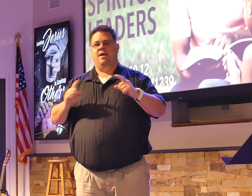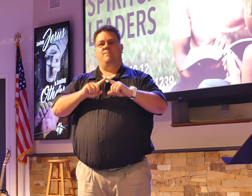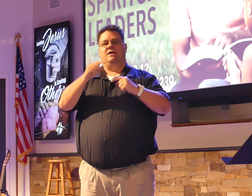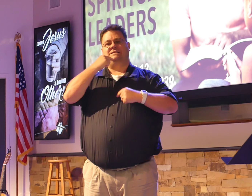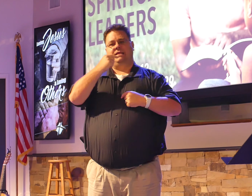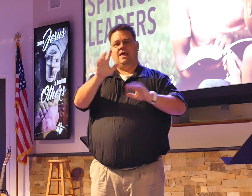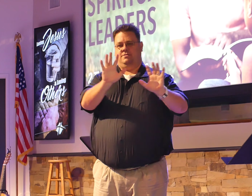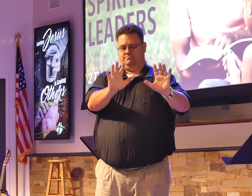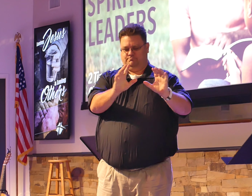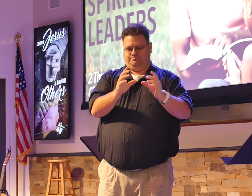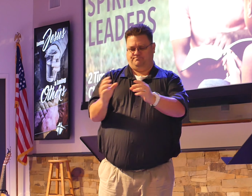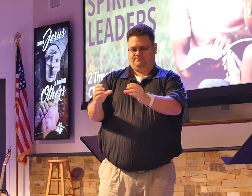that,